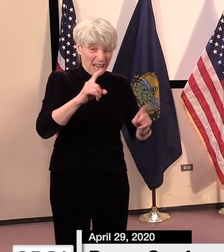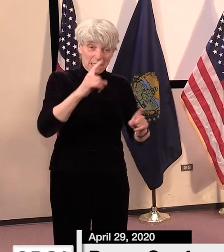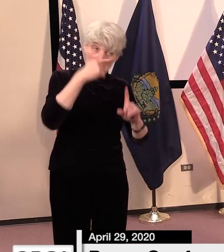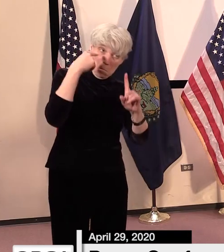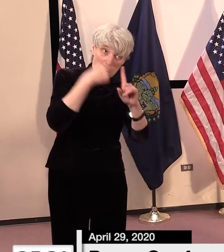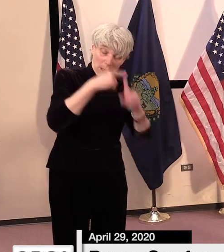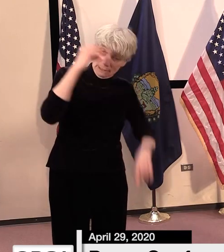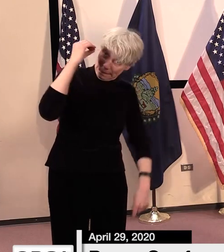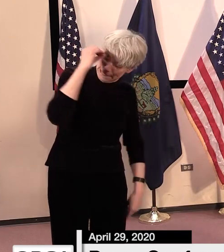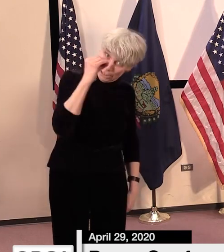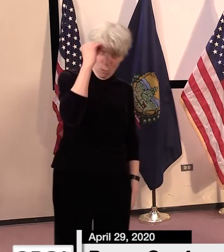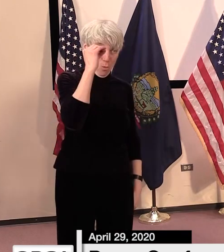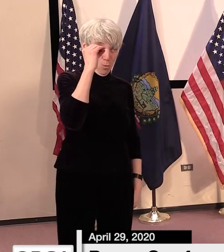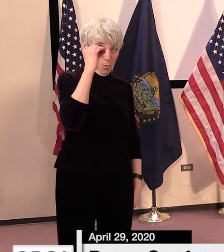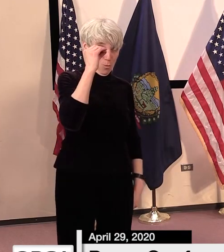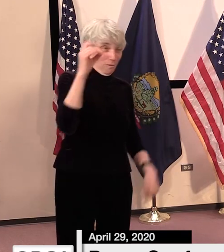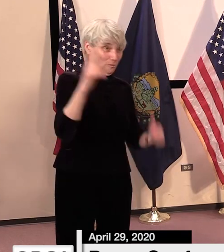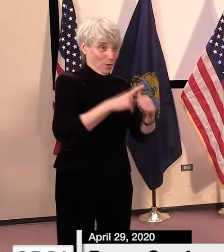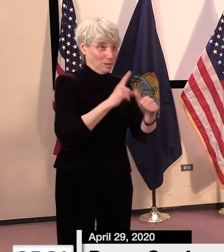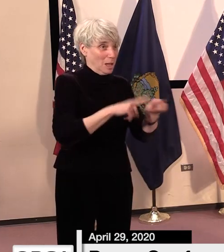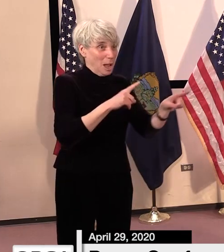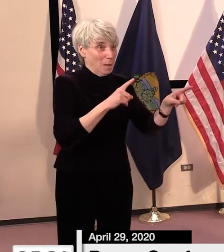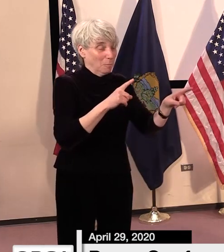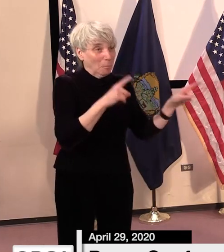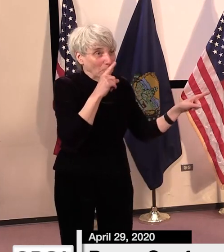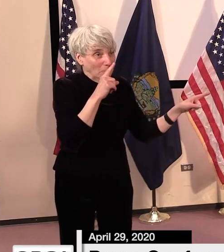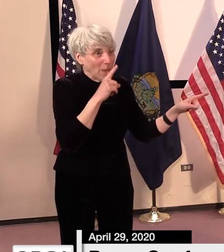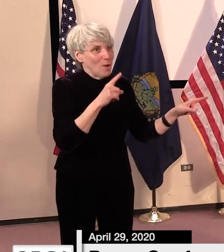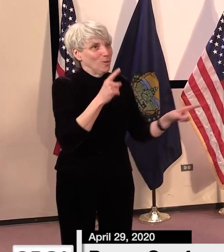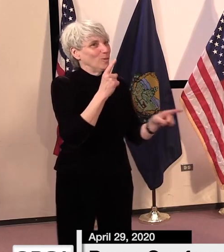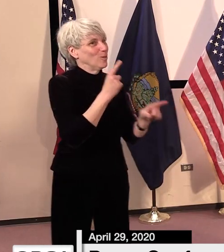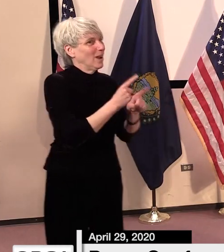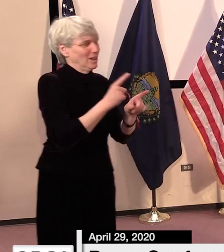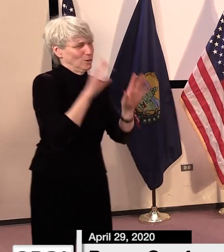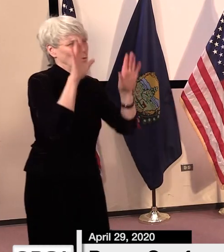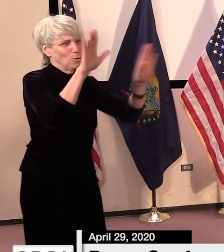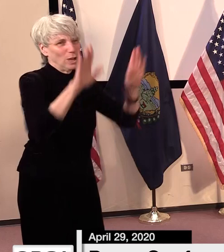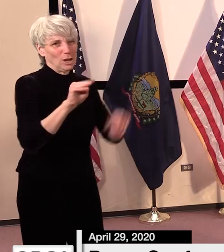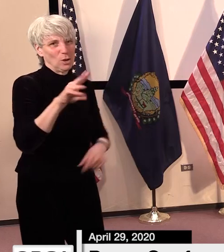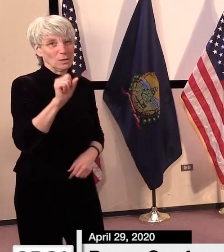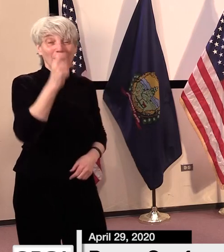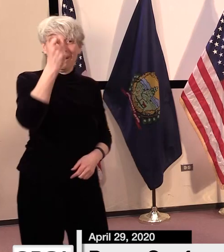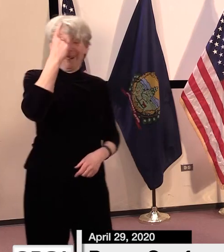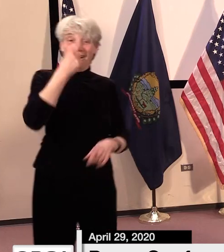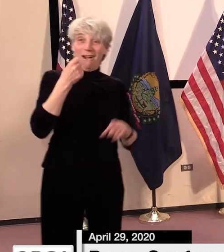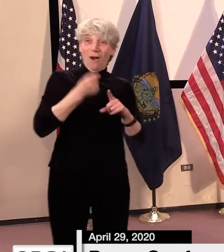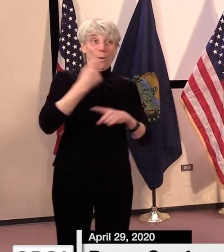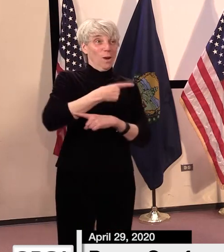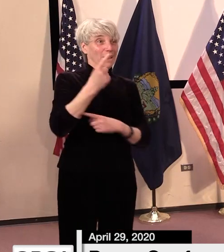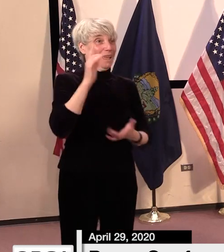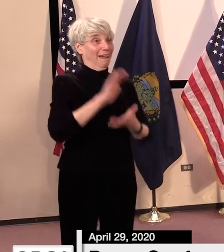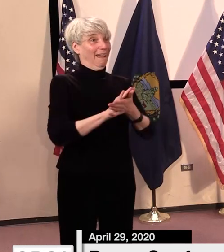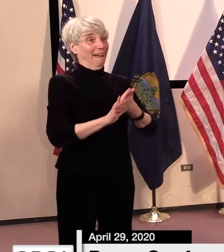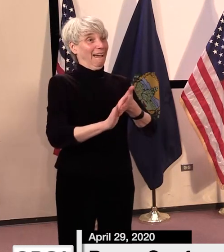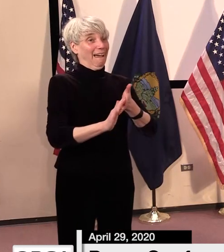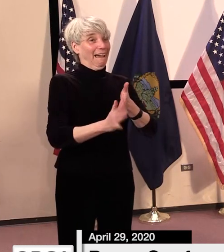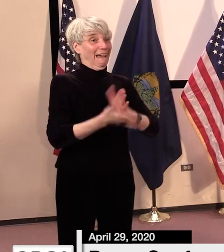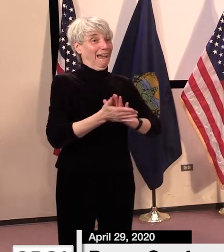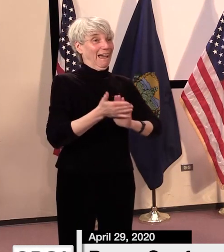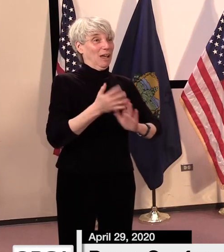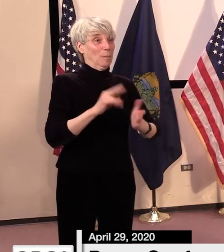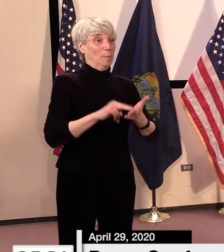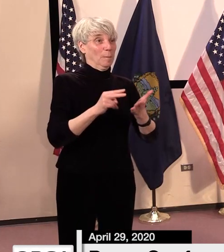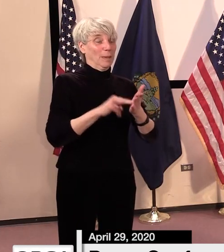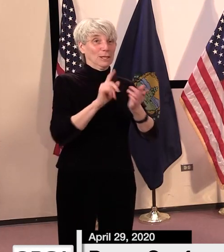that's great news, but one day doesn't create a trend, and we have to look at the trend